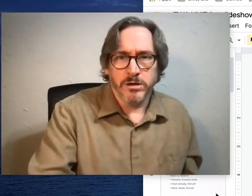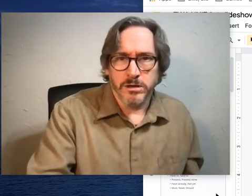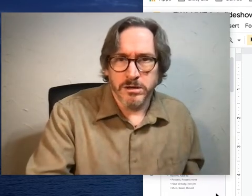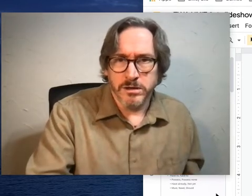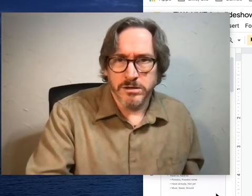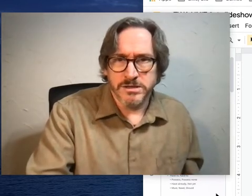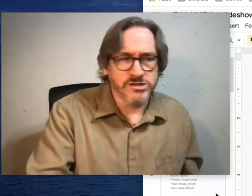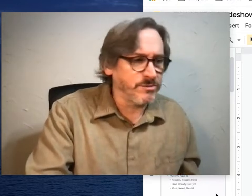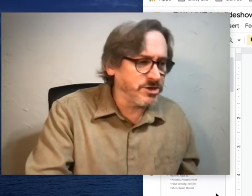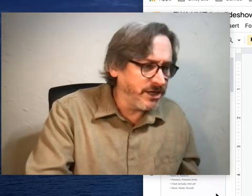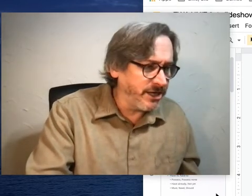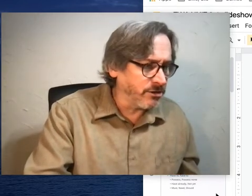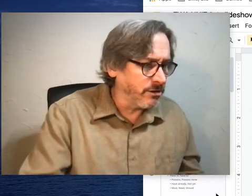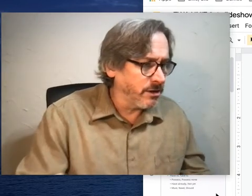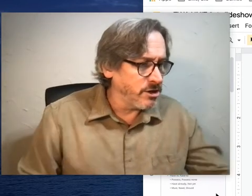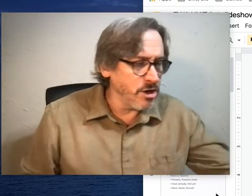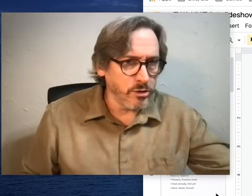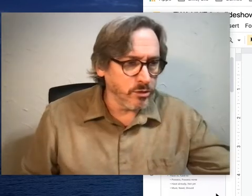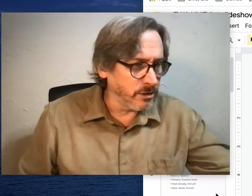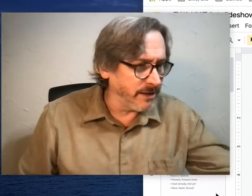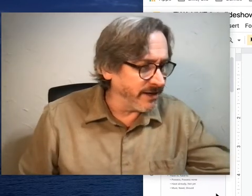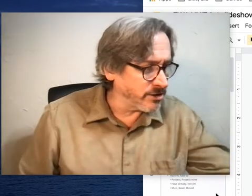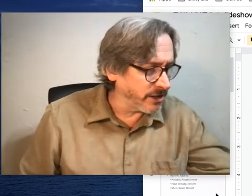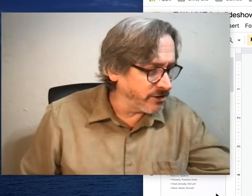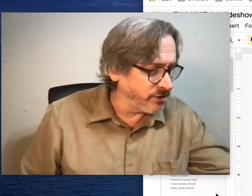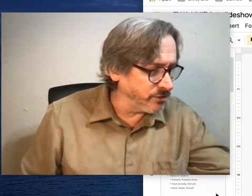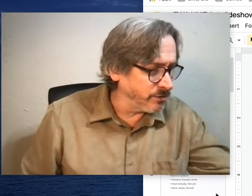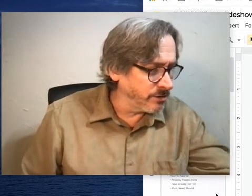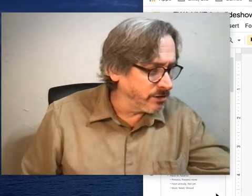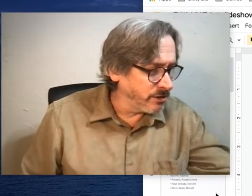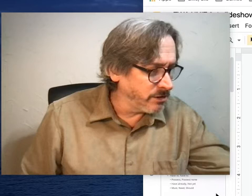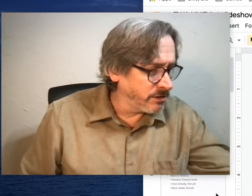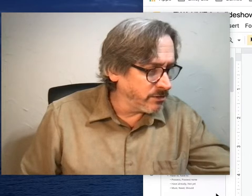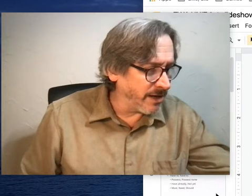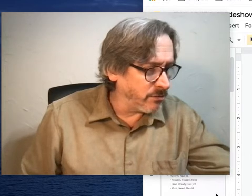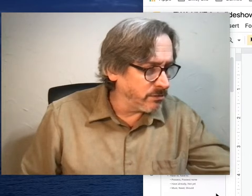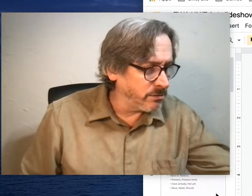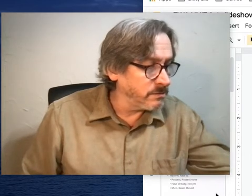more description here. No Google, I'm not talking to you.